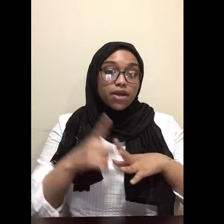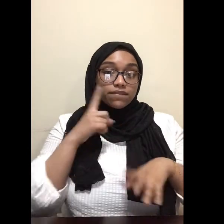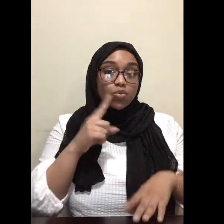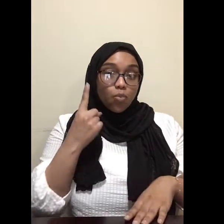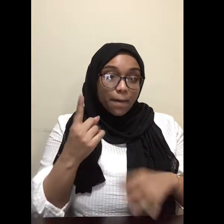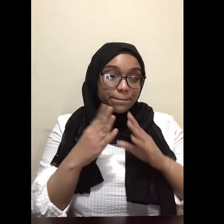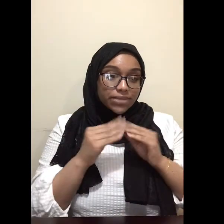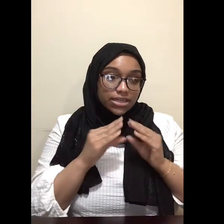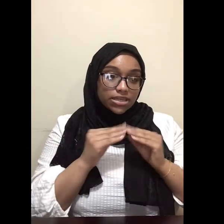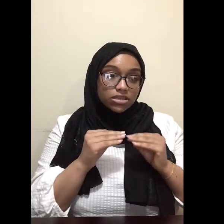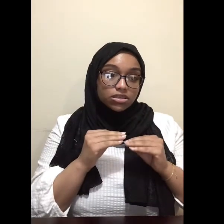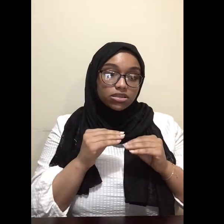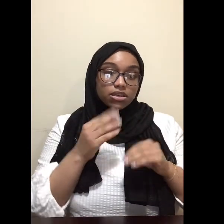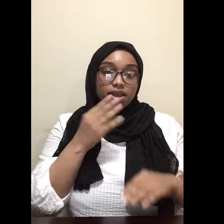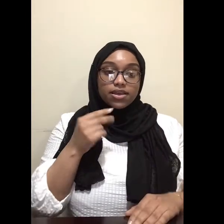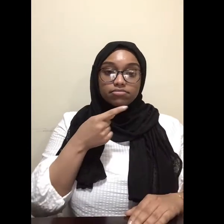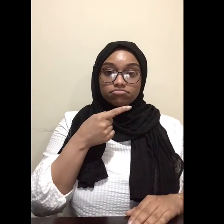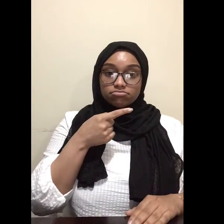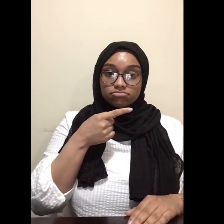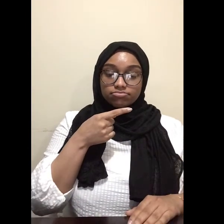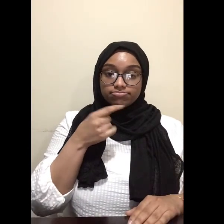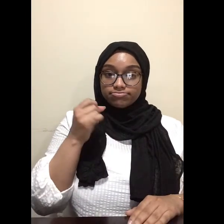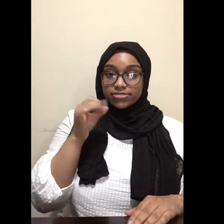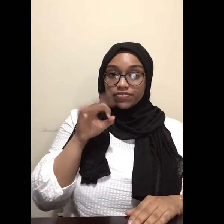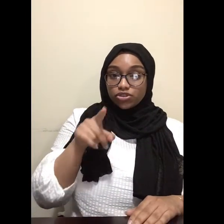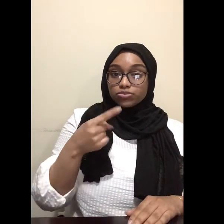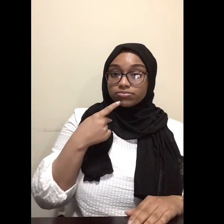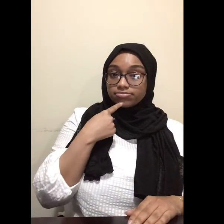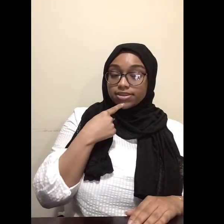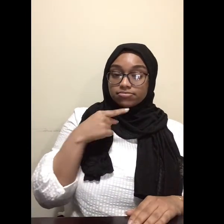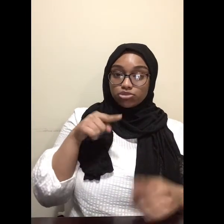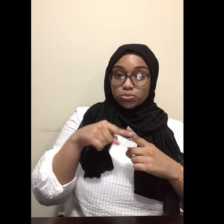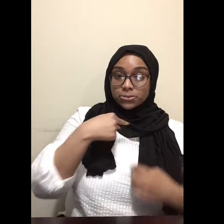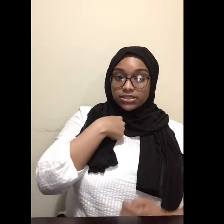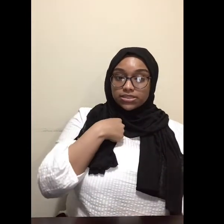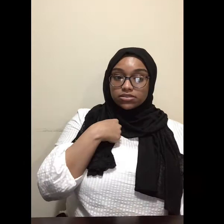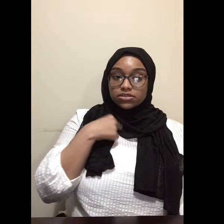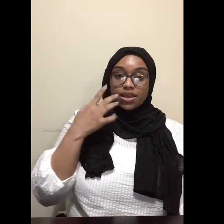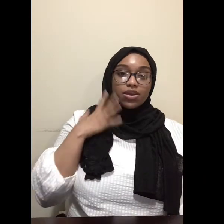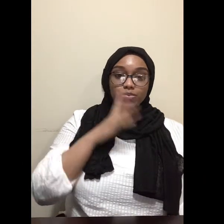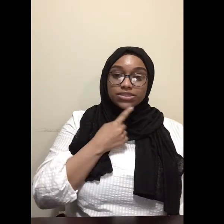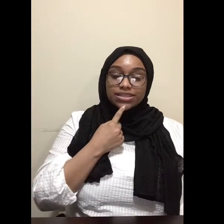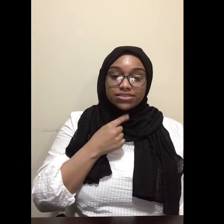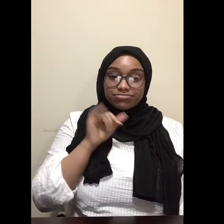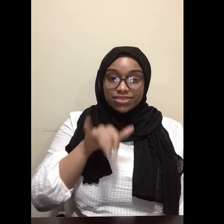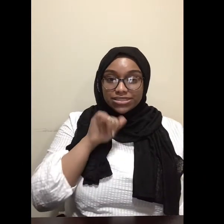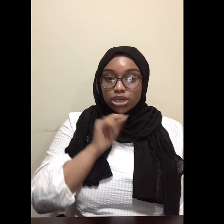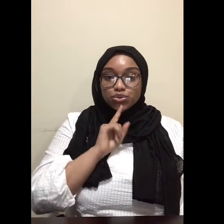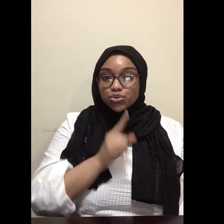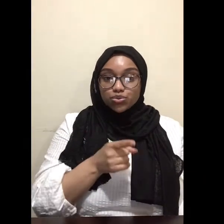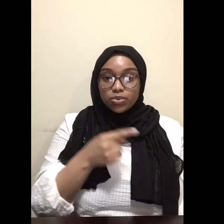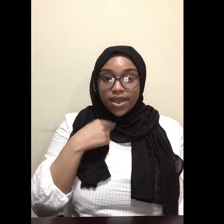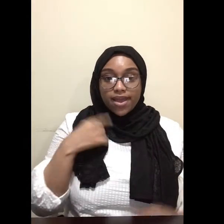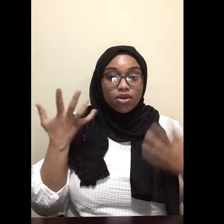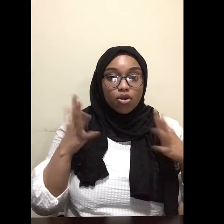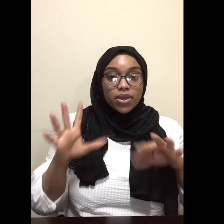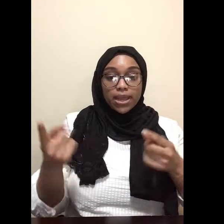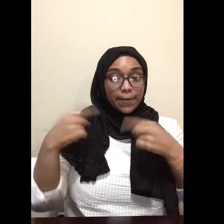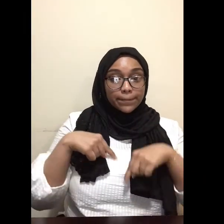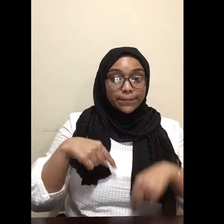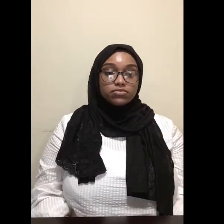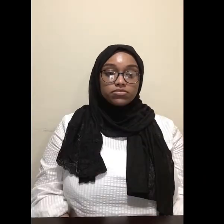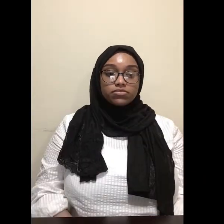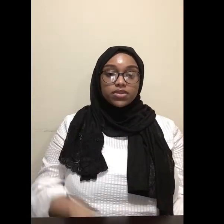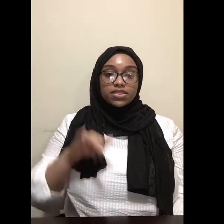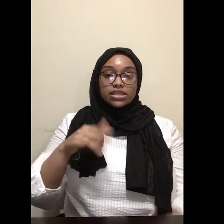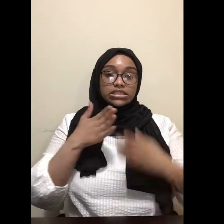want to state the facts. You want to say, we've had 3 meetings scheduled over the past month, and you did not come to 2 of them.